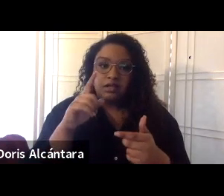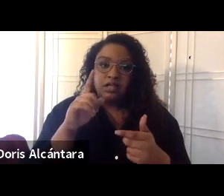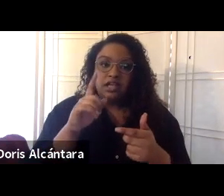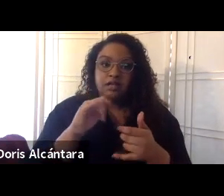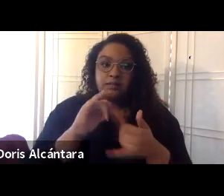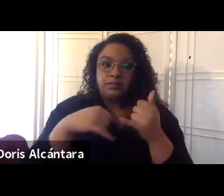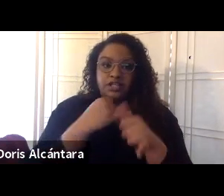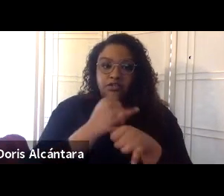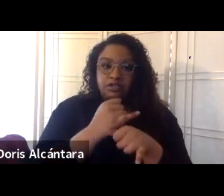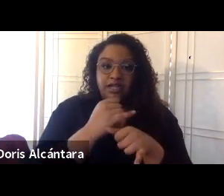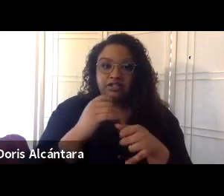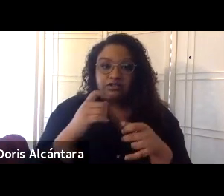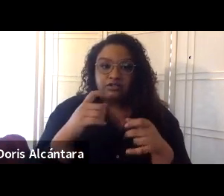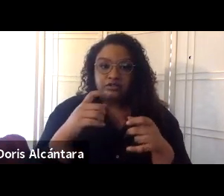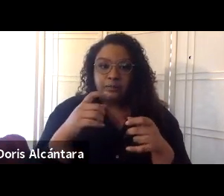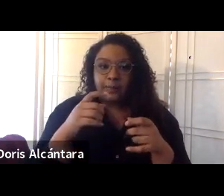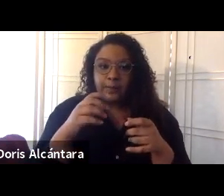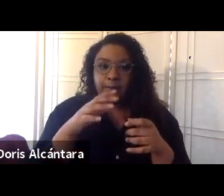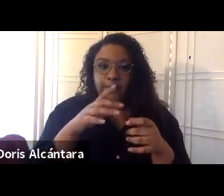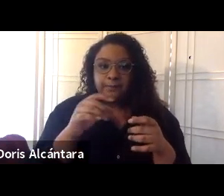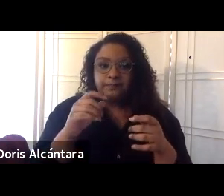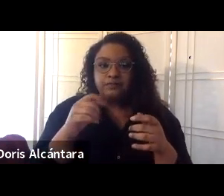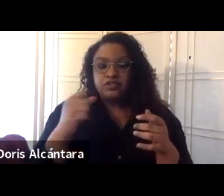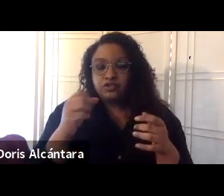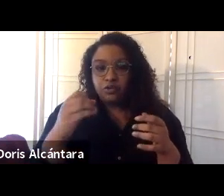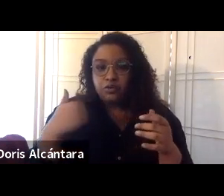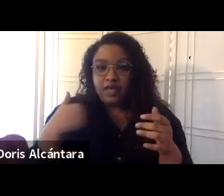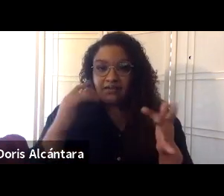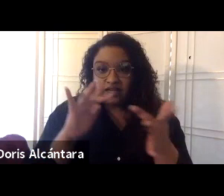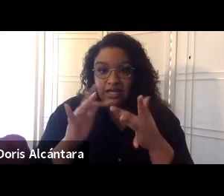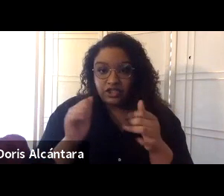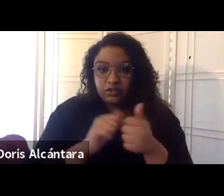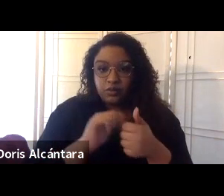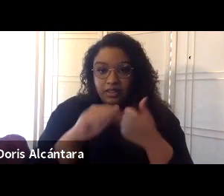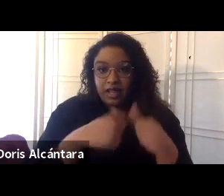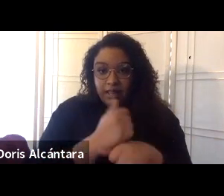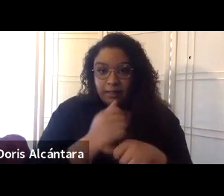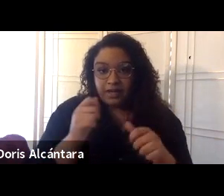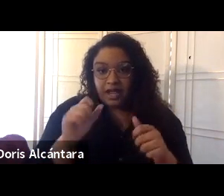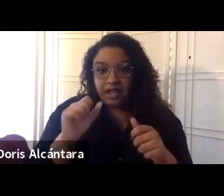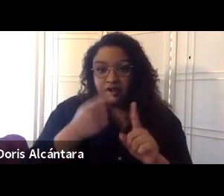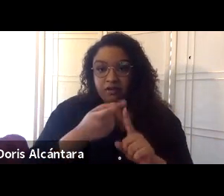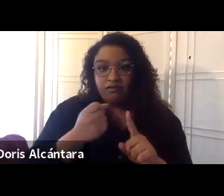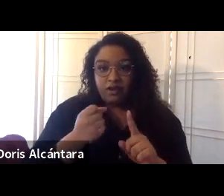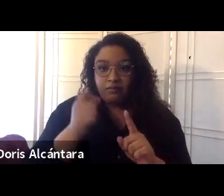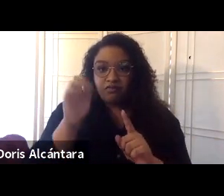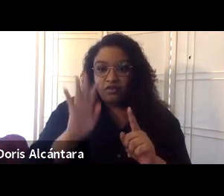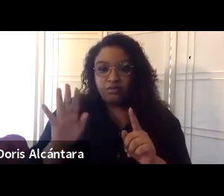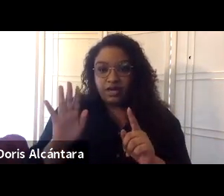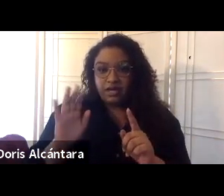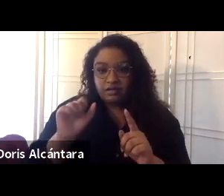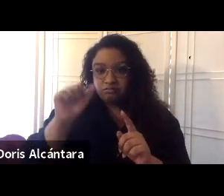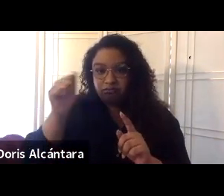And then in terms of alumni resources, as a Fulbright alumni, you will have access to the